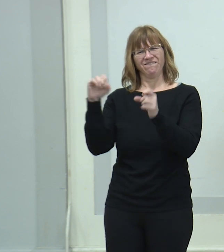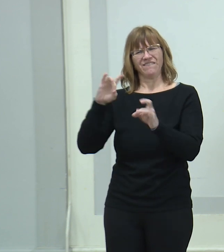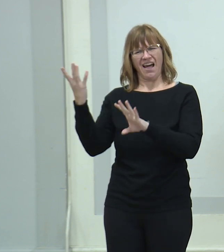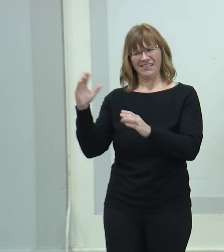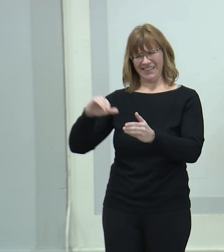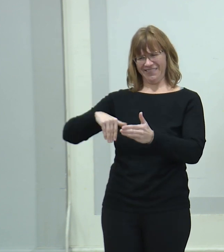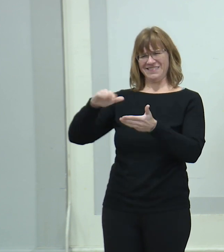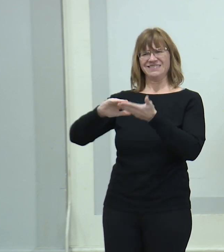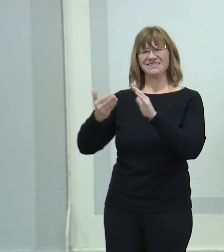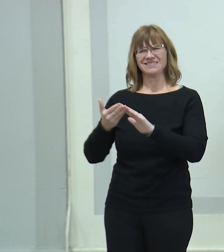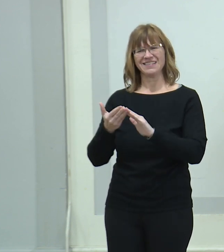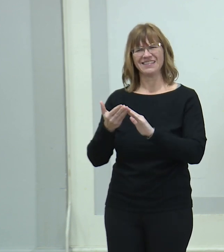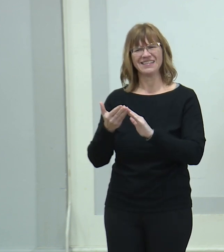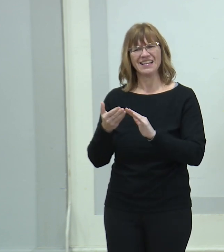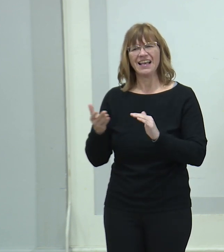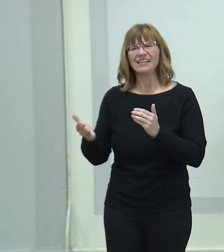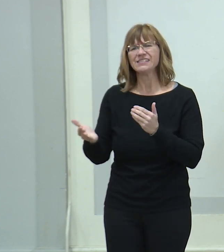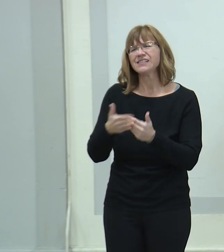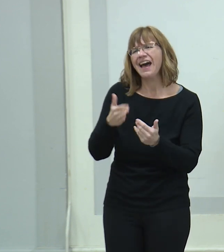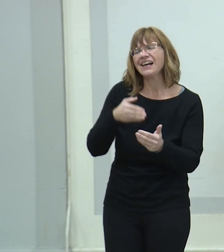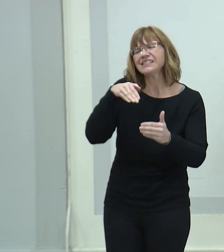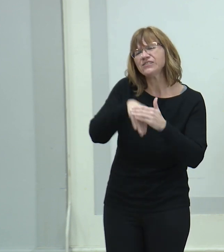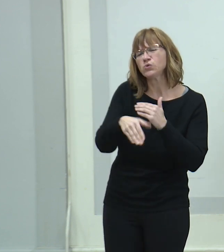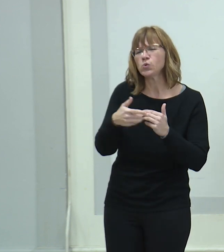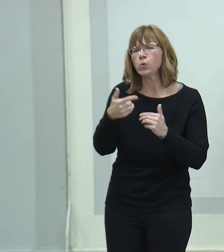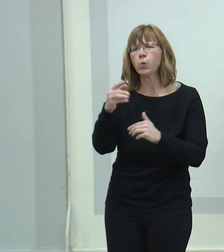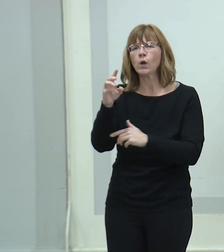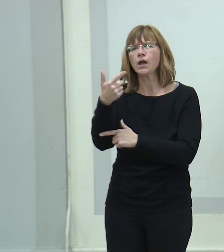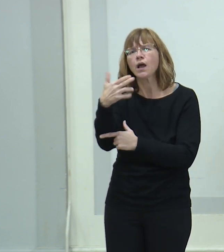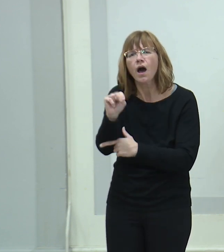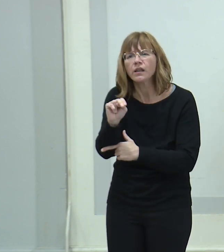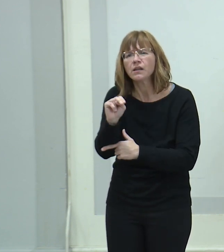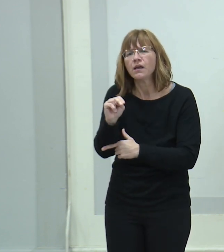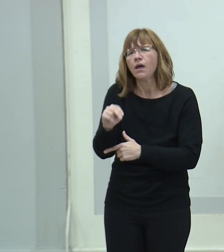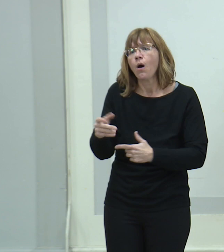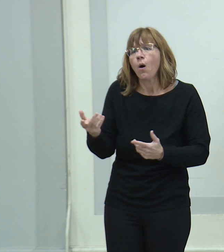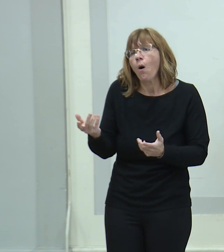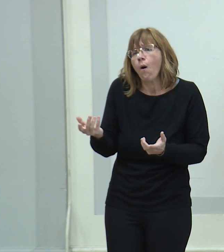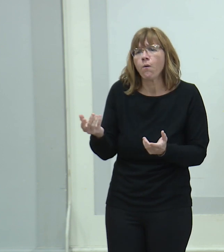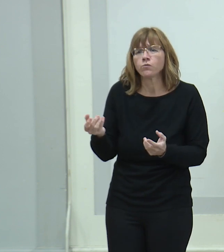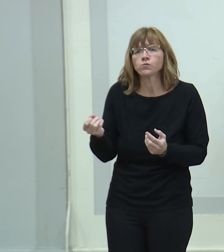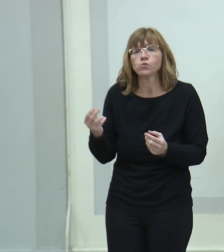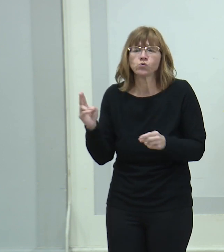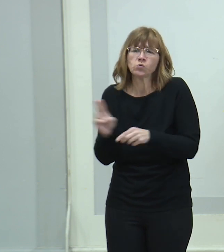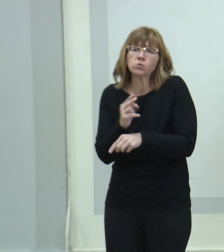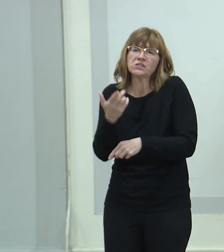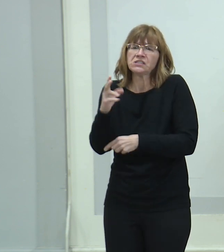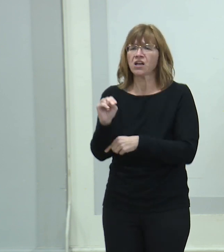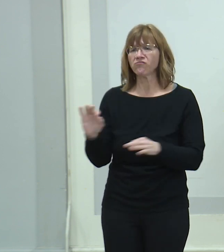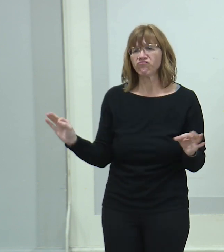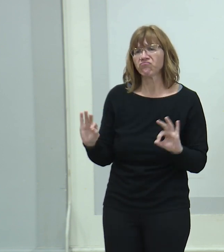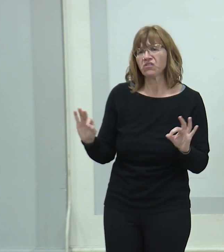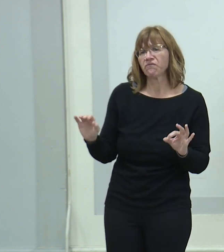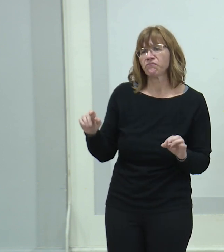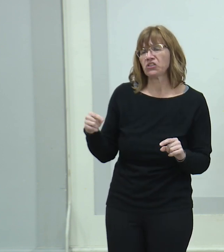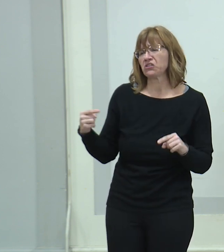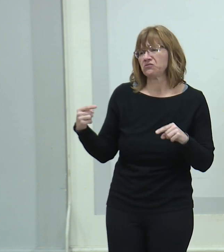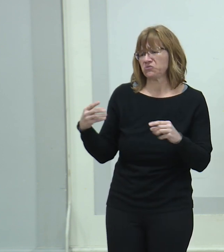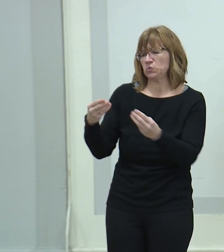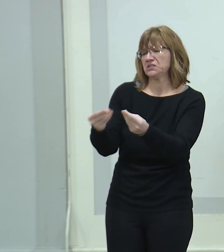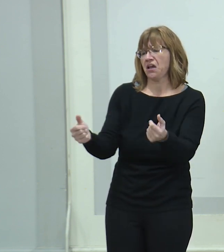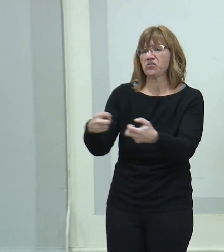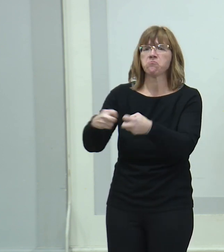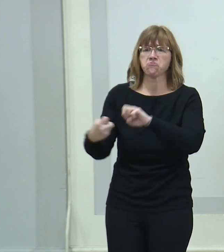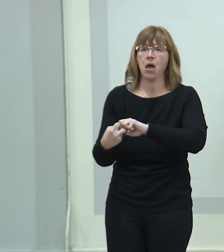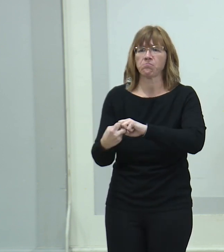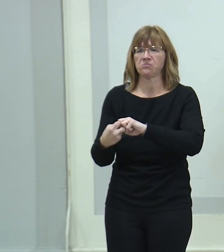by criminals and their desire and willingness to use these guns to solve conflicts. We remain laser focused and committed to using